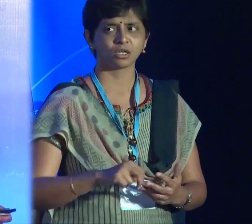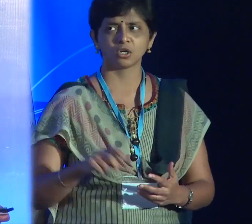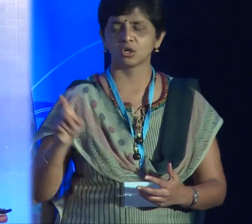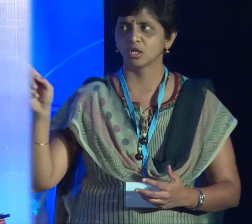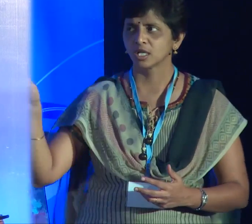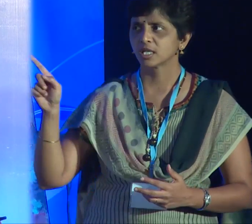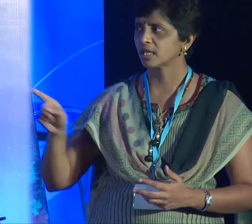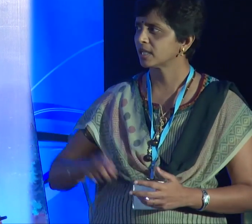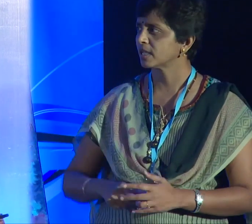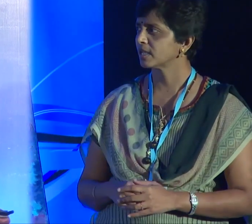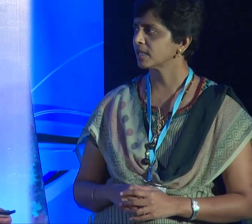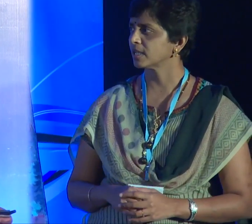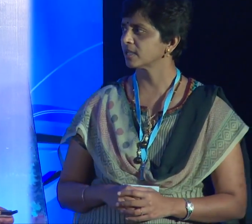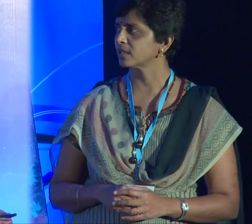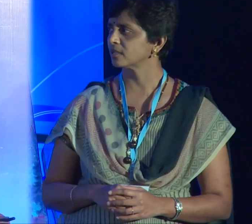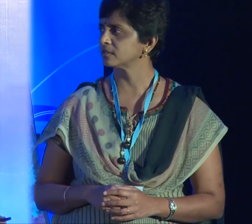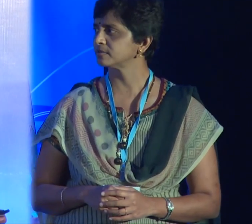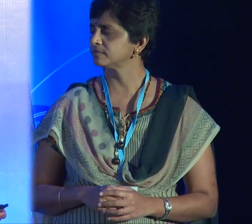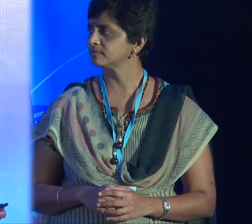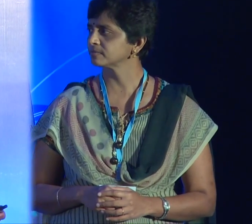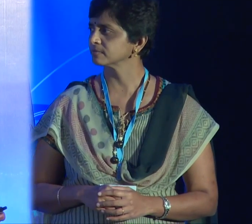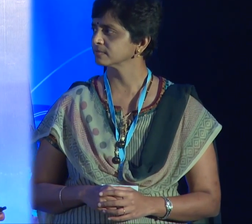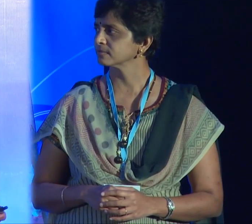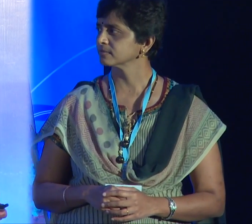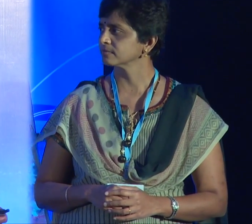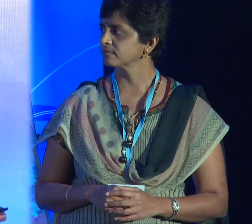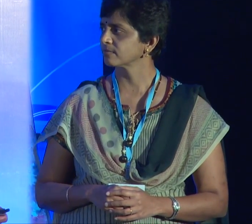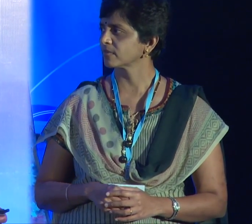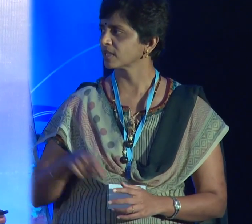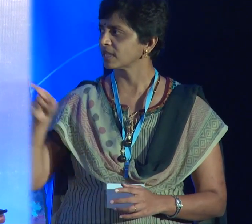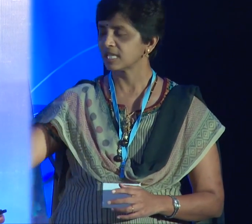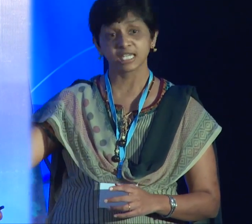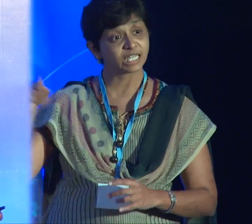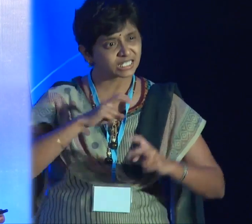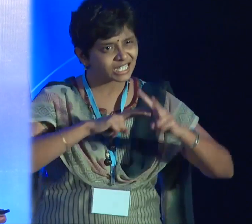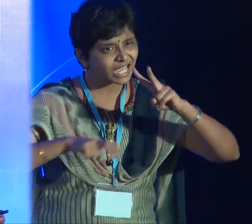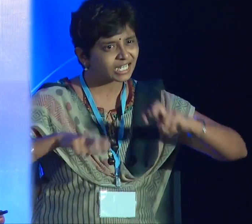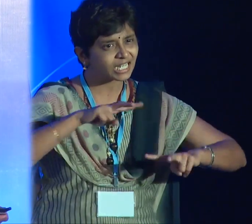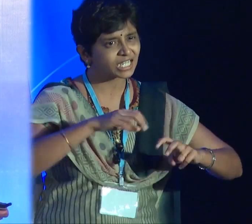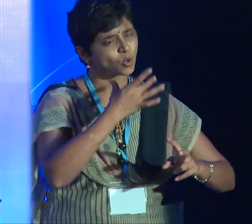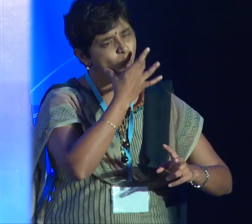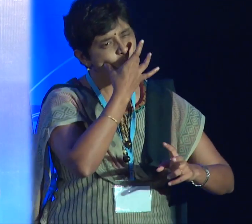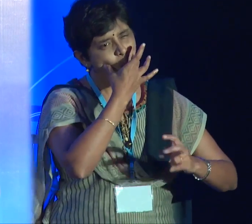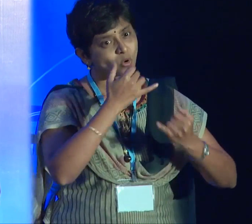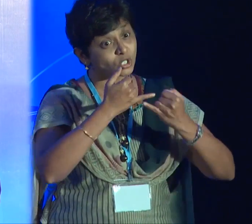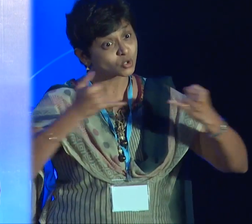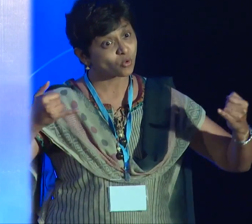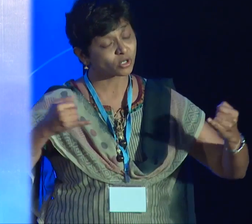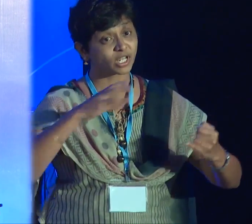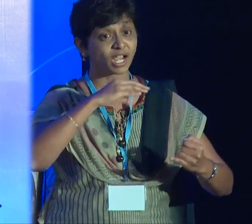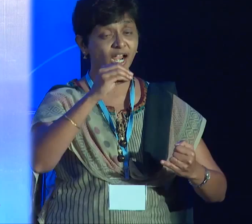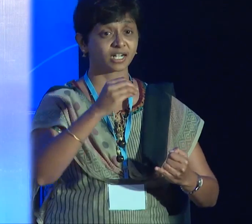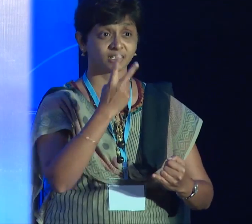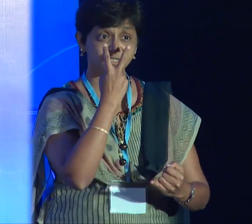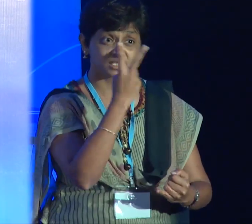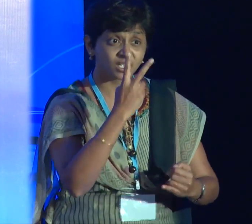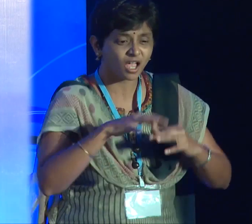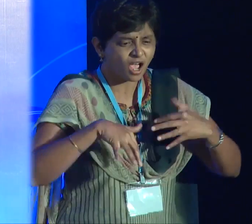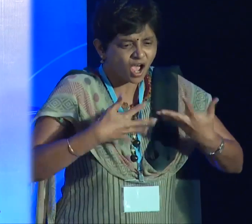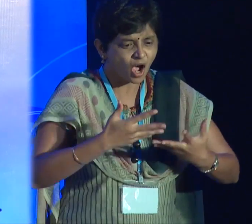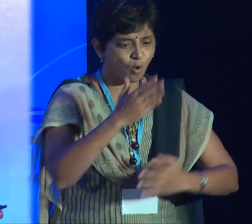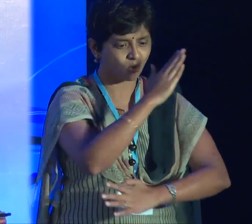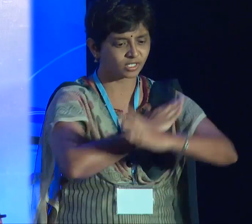It's very easy not to see things in the world. I've always believed that in a society, we like